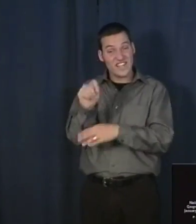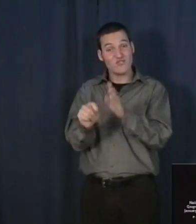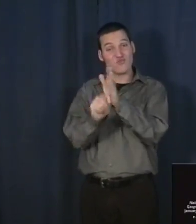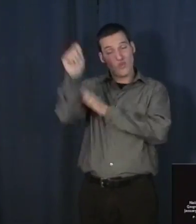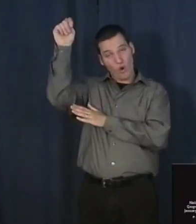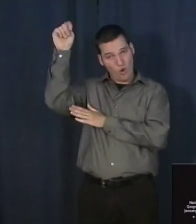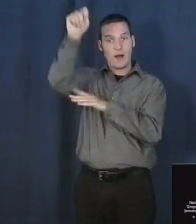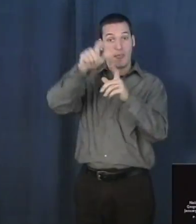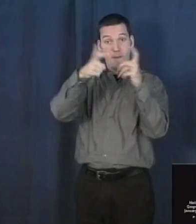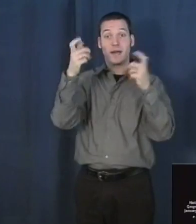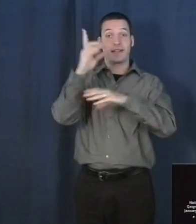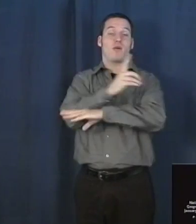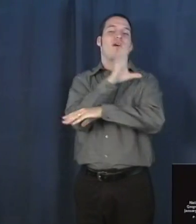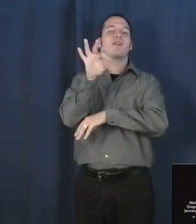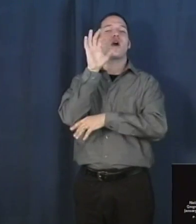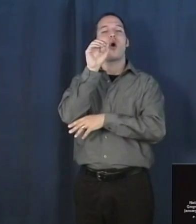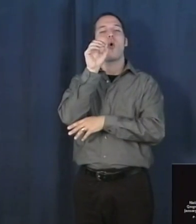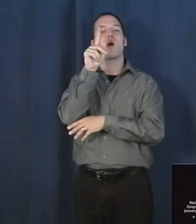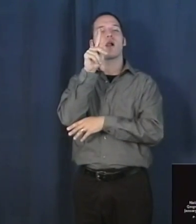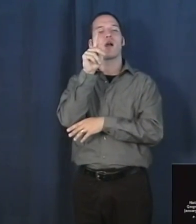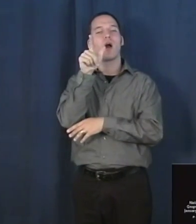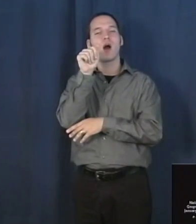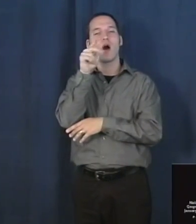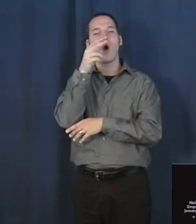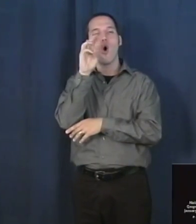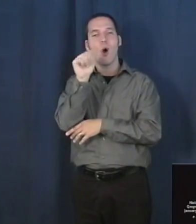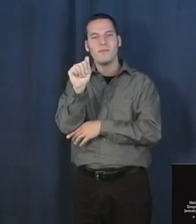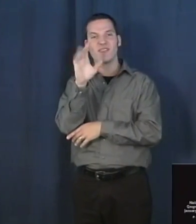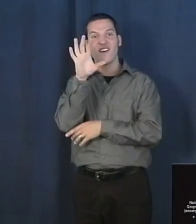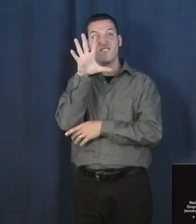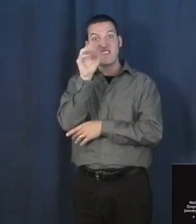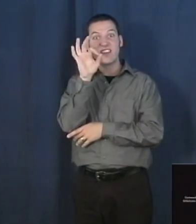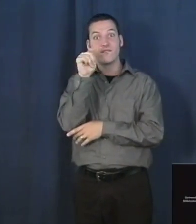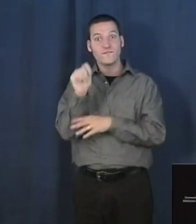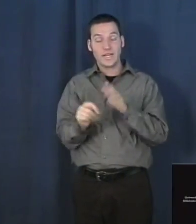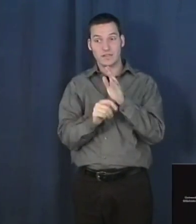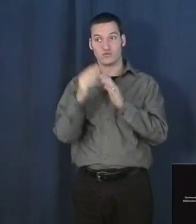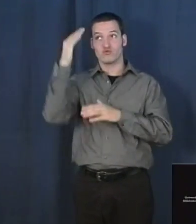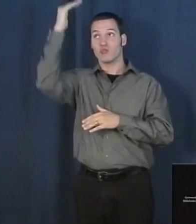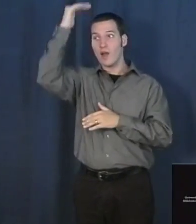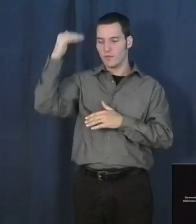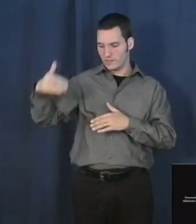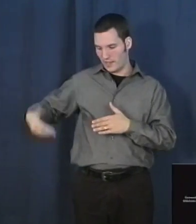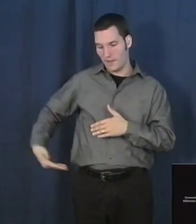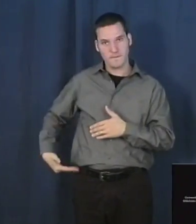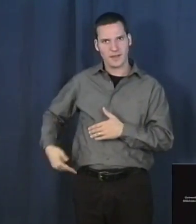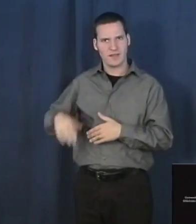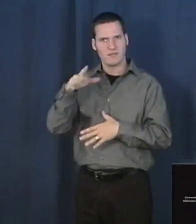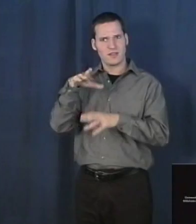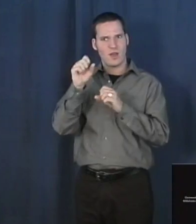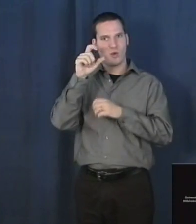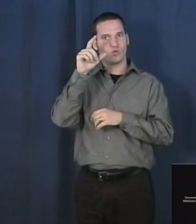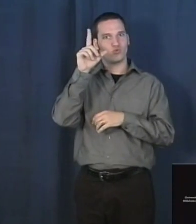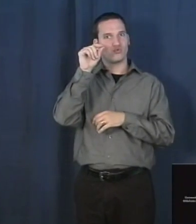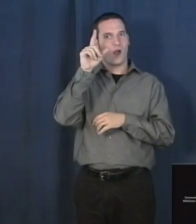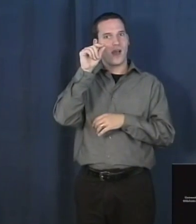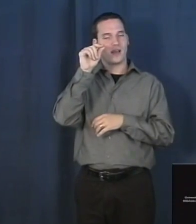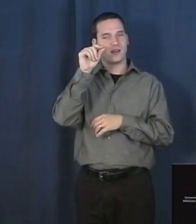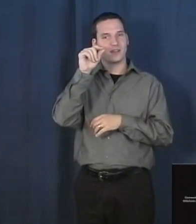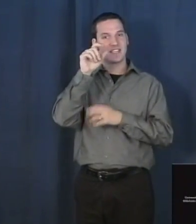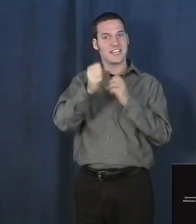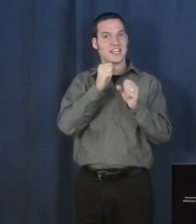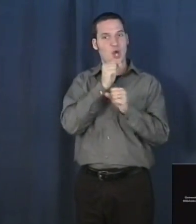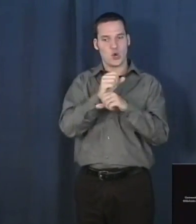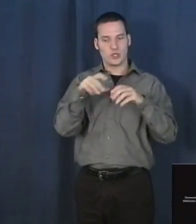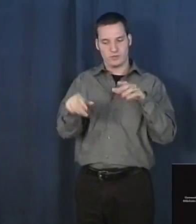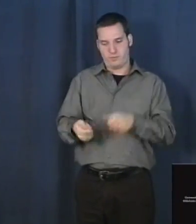tall. The biggest dinosaur found so far was found in Oklahoma, 60 feet to the top of the head. They say it'll take them